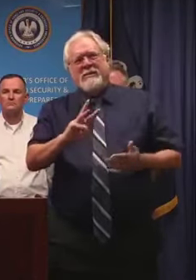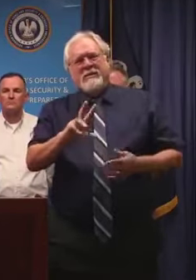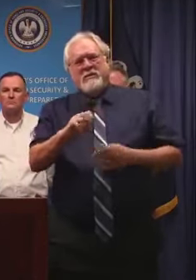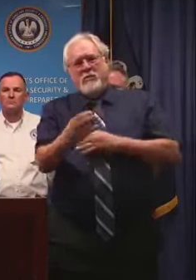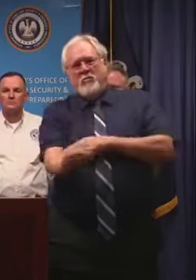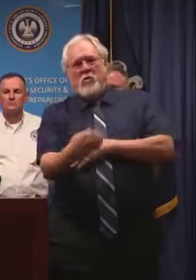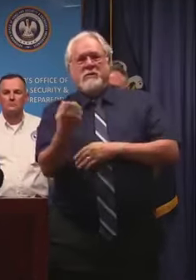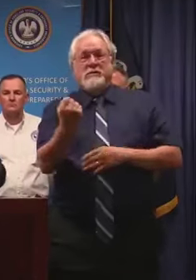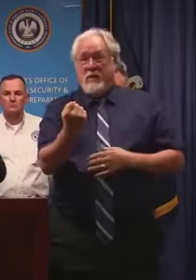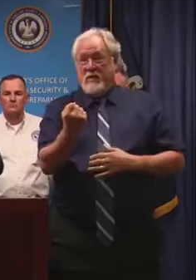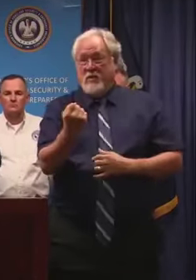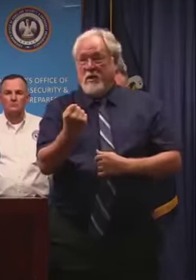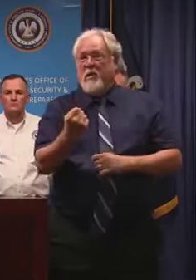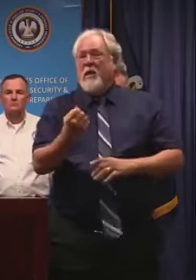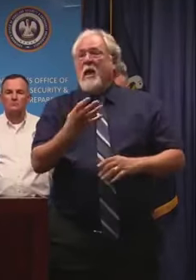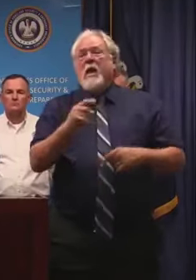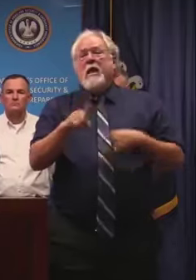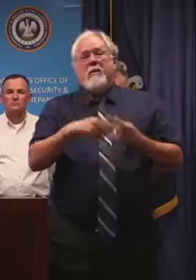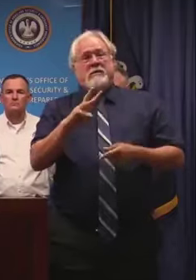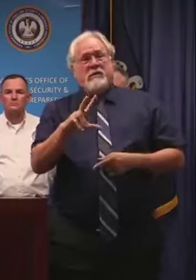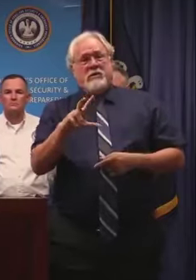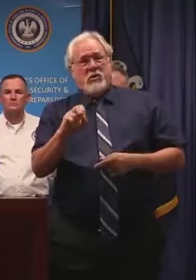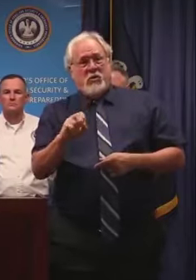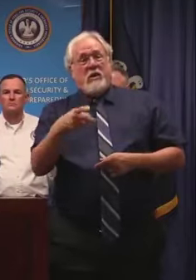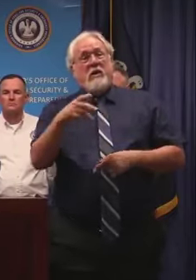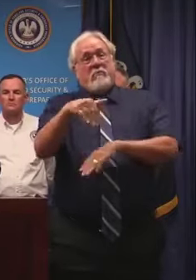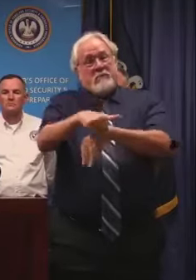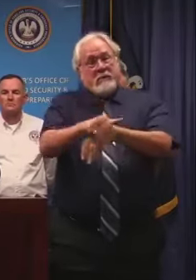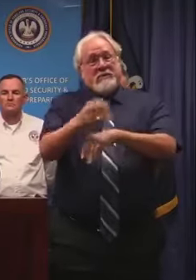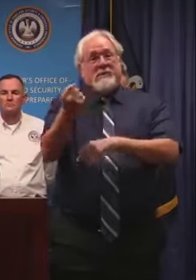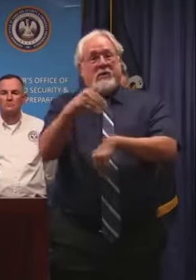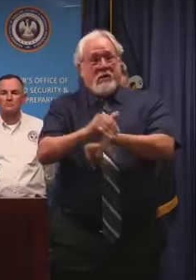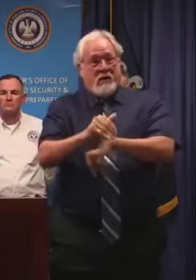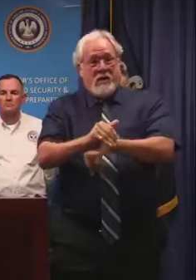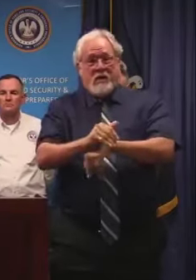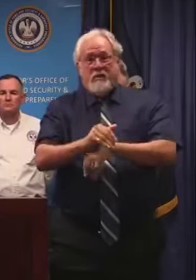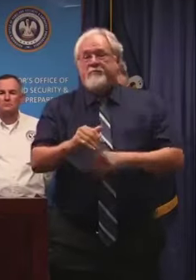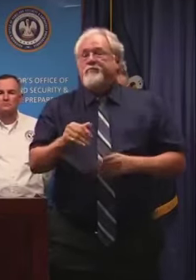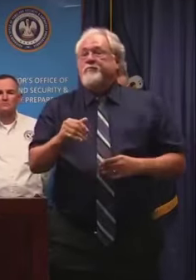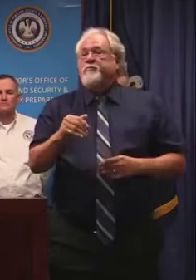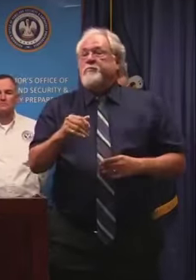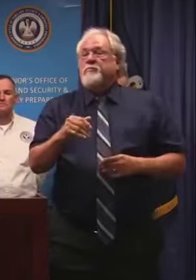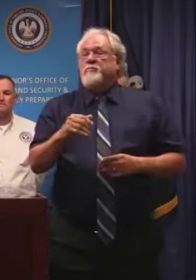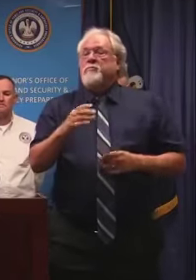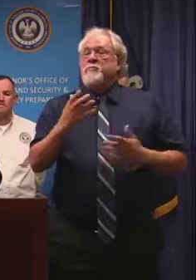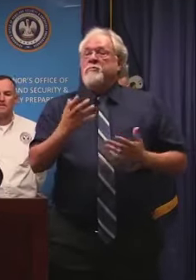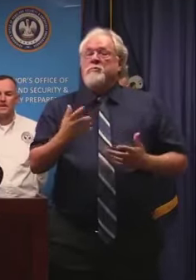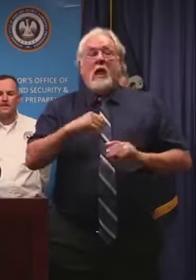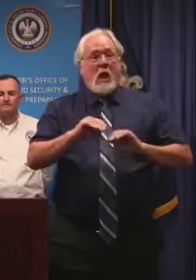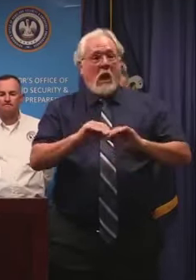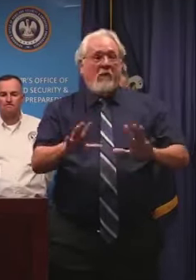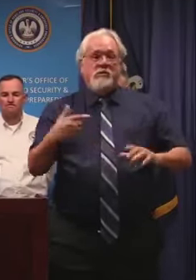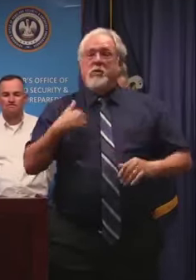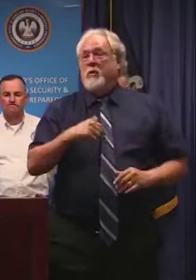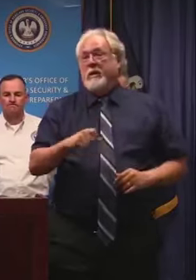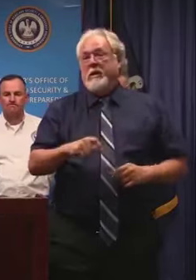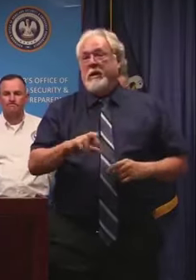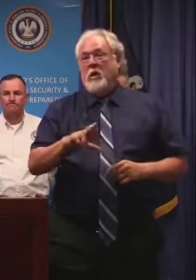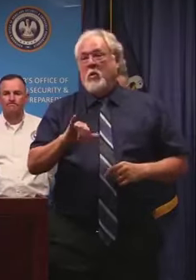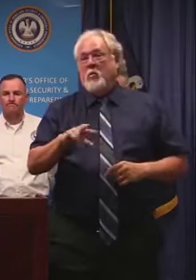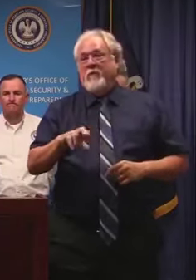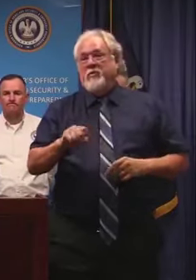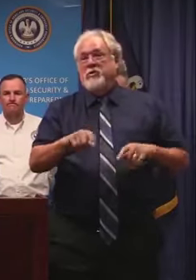on Saturday morning and about 6:30 p.m. on Saturday evening as well. Obviously, we need the rivers